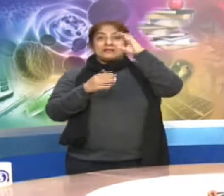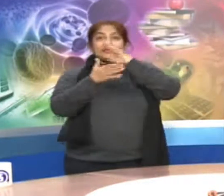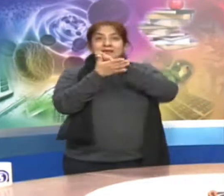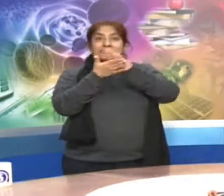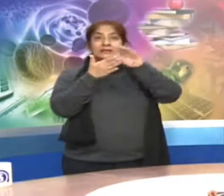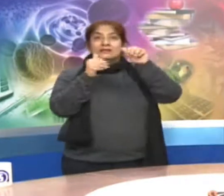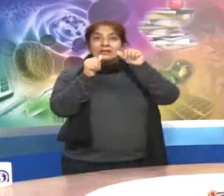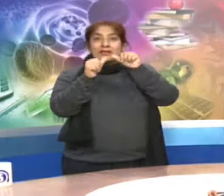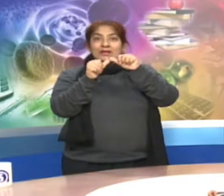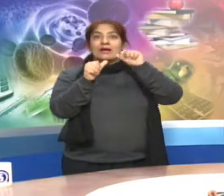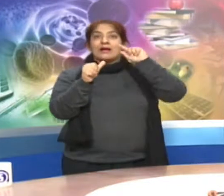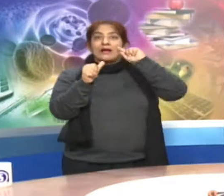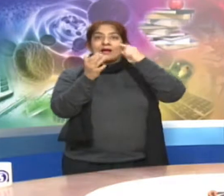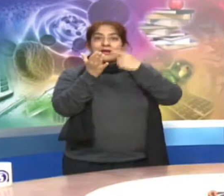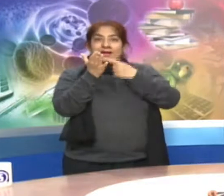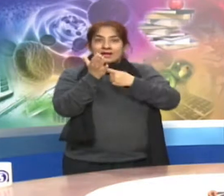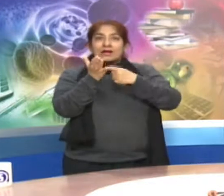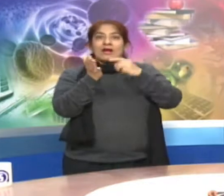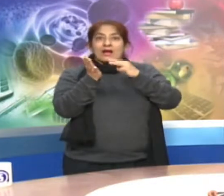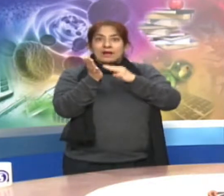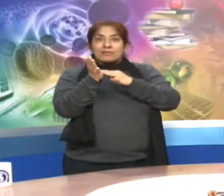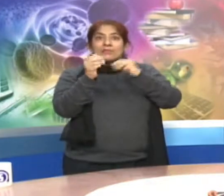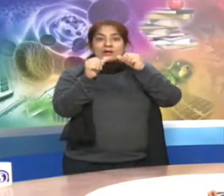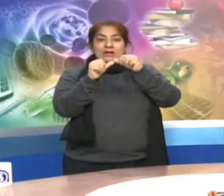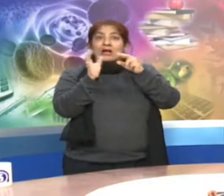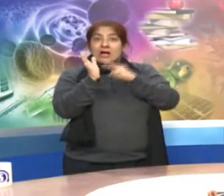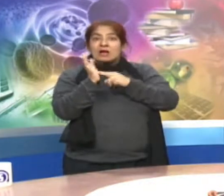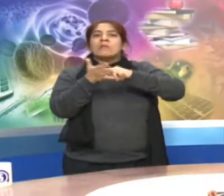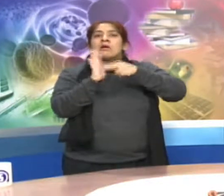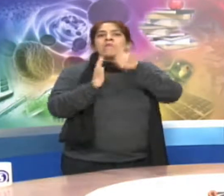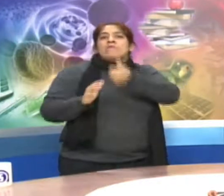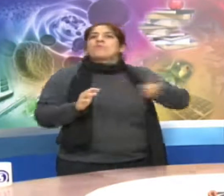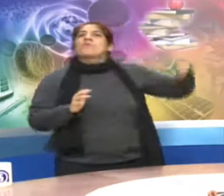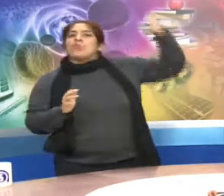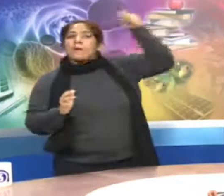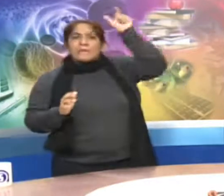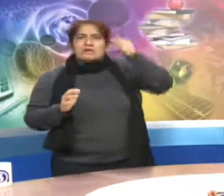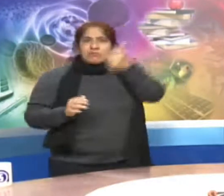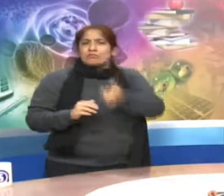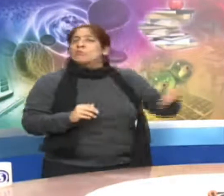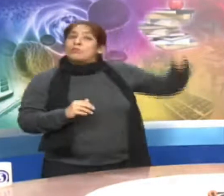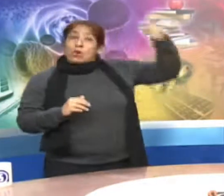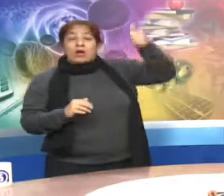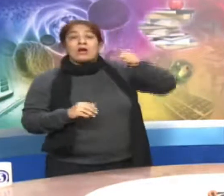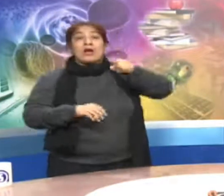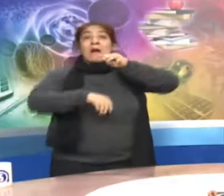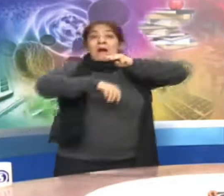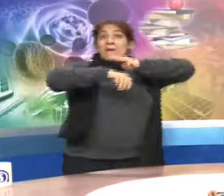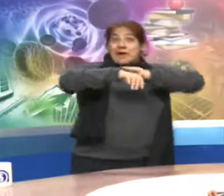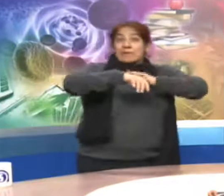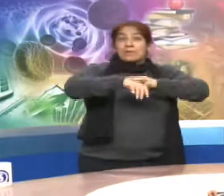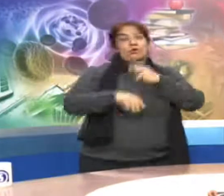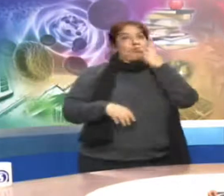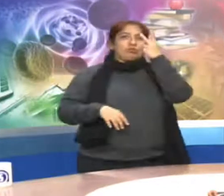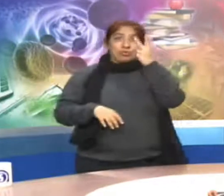the members has to be 2 members and 1 has to be a woman.